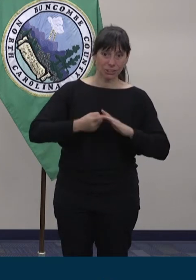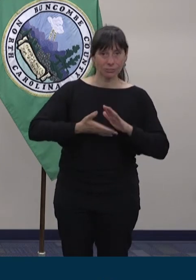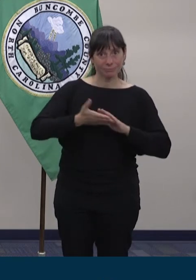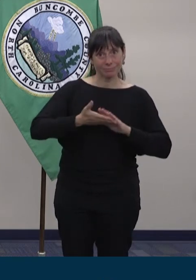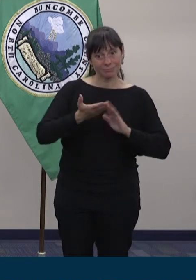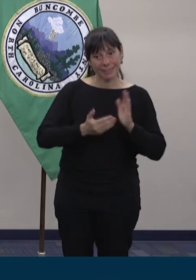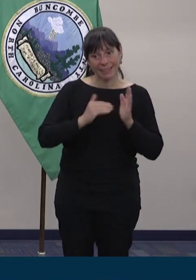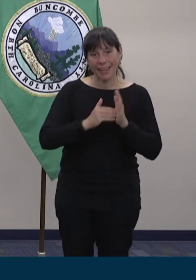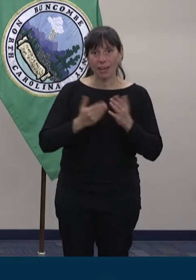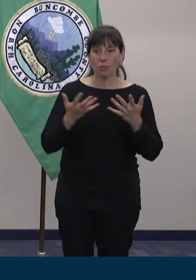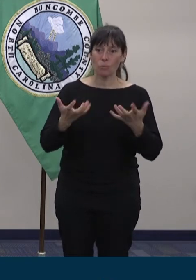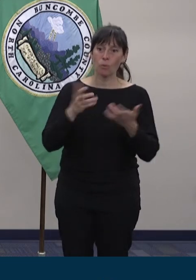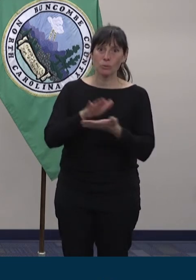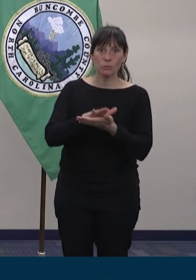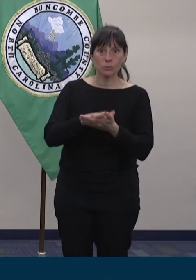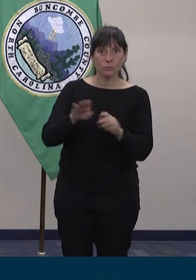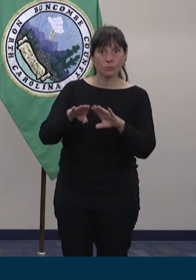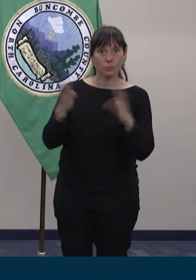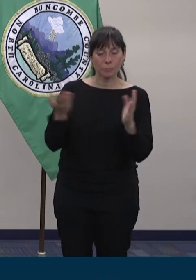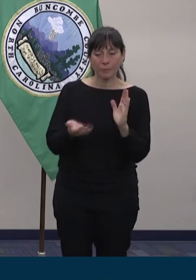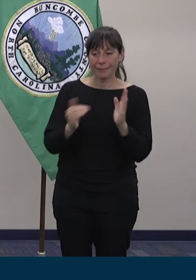when you're out and about.